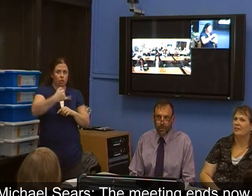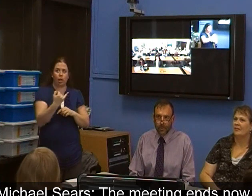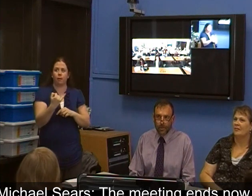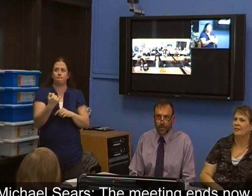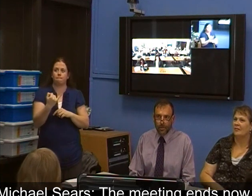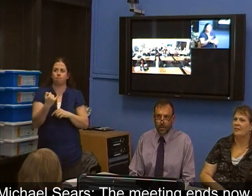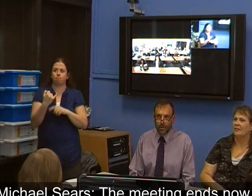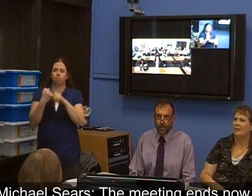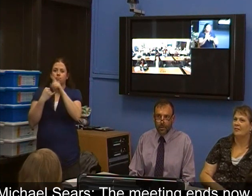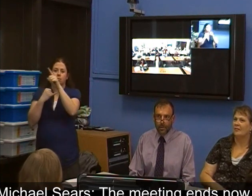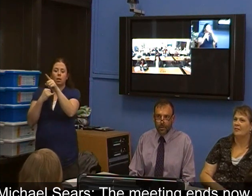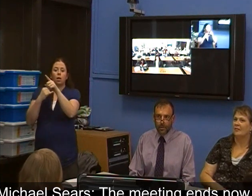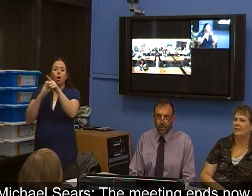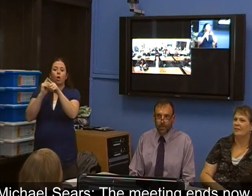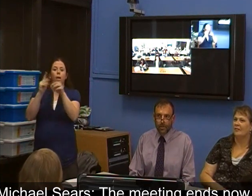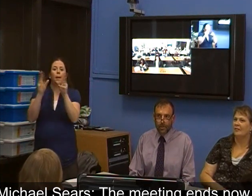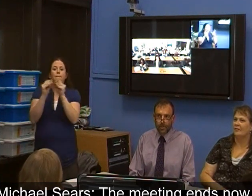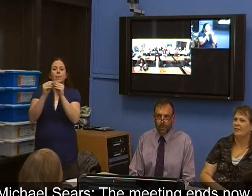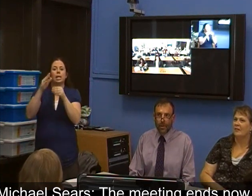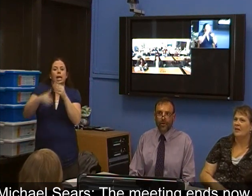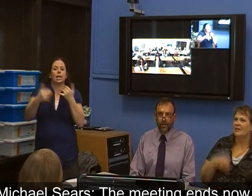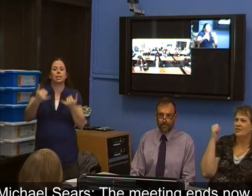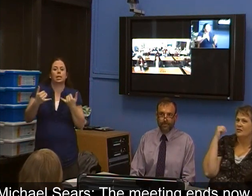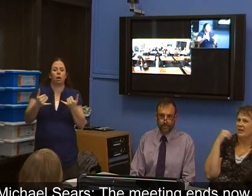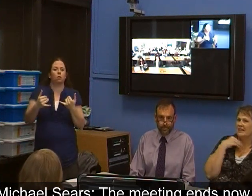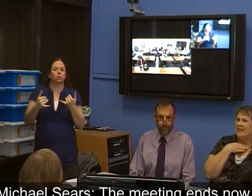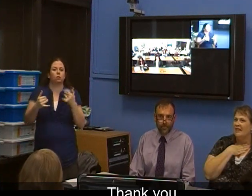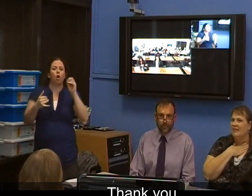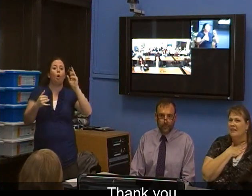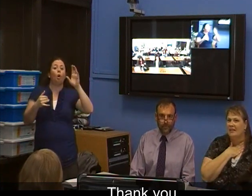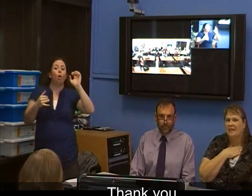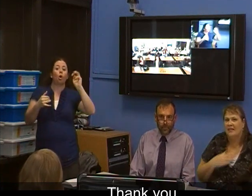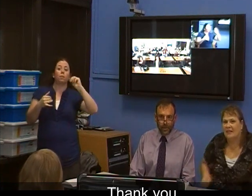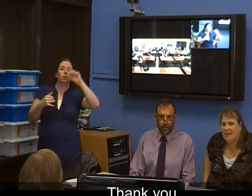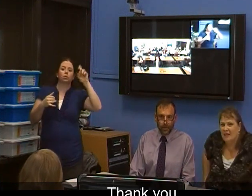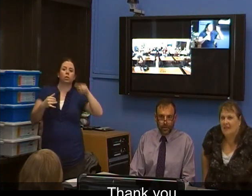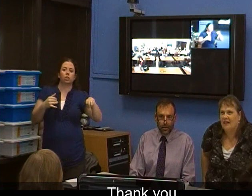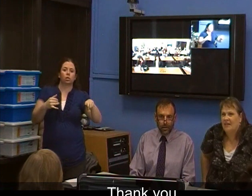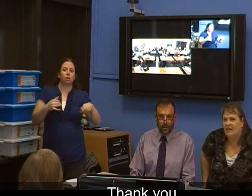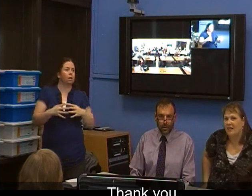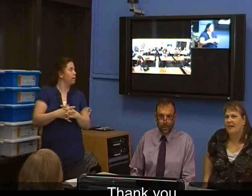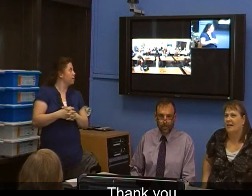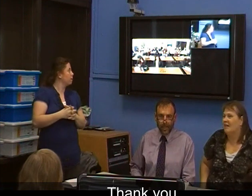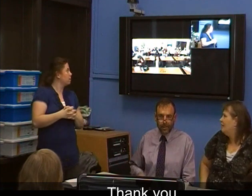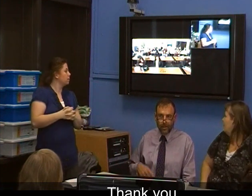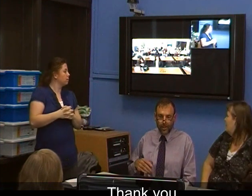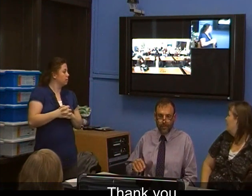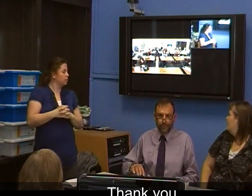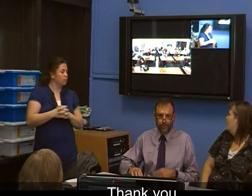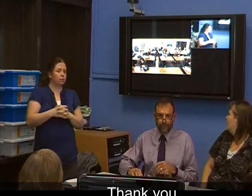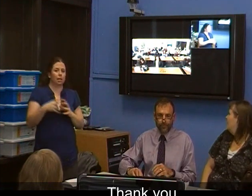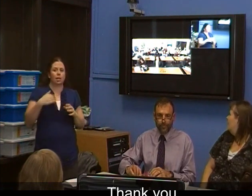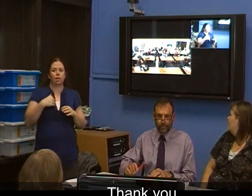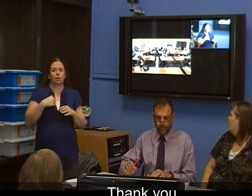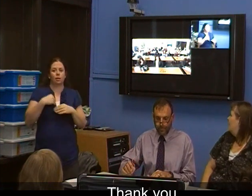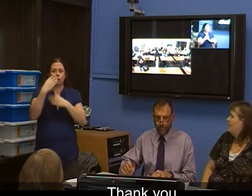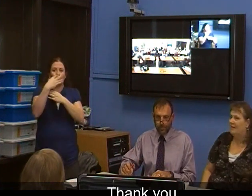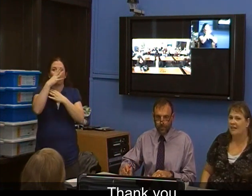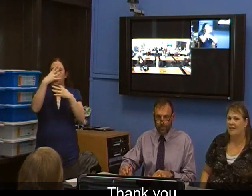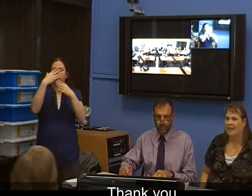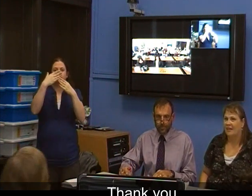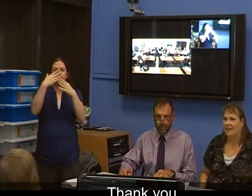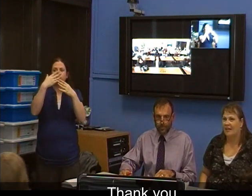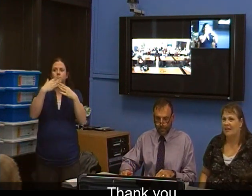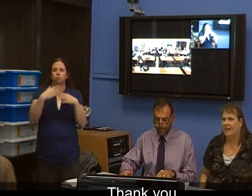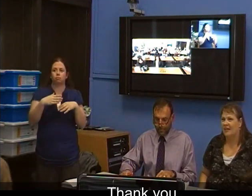up with additional information. Orm has a question. It's literally going to cut them off. Yeah. Mike? You're welcome. Yes.